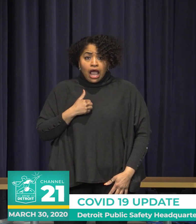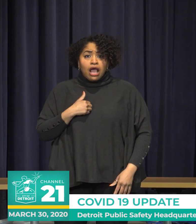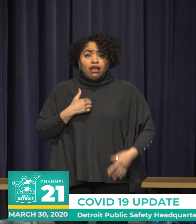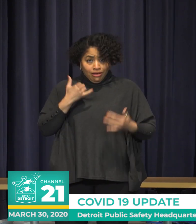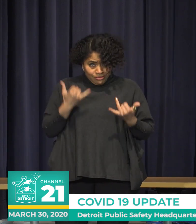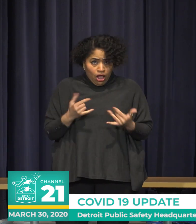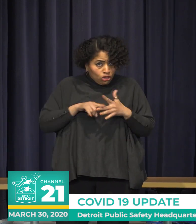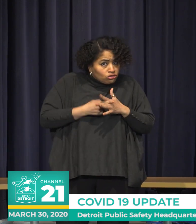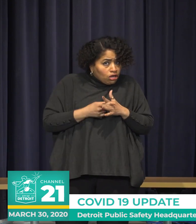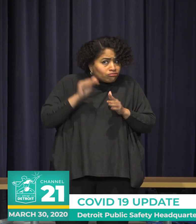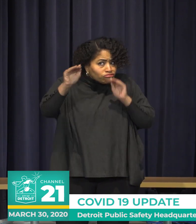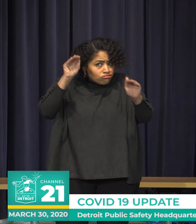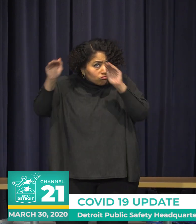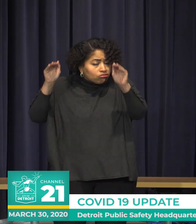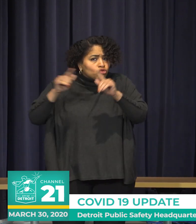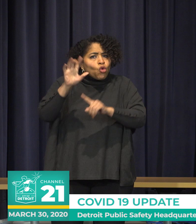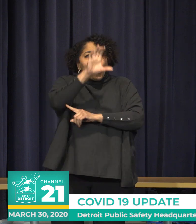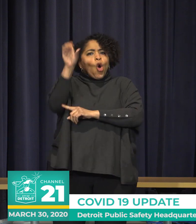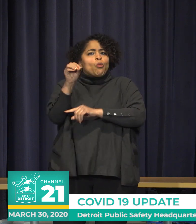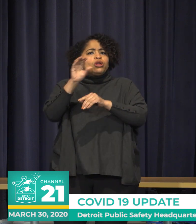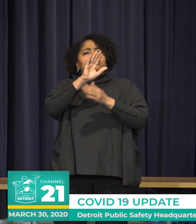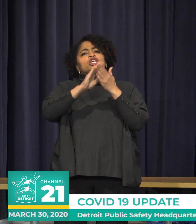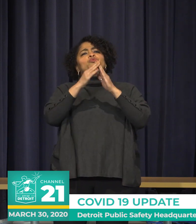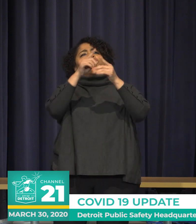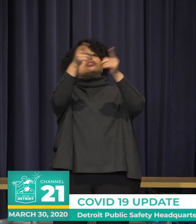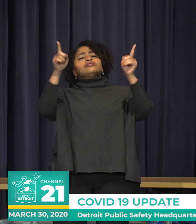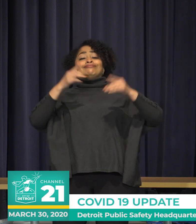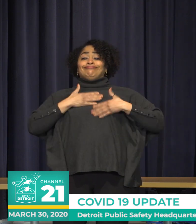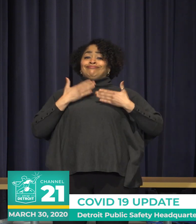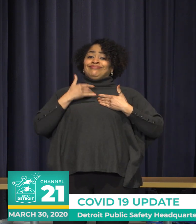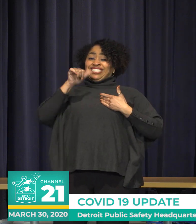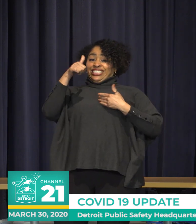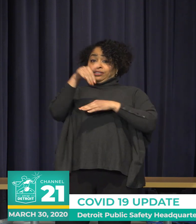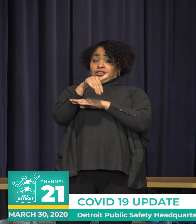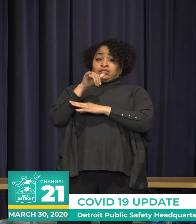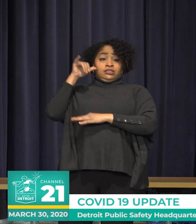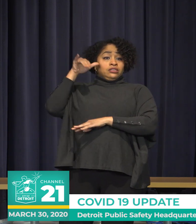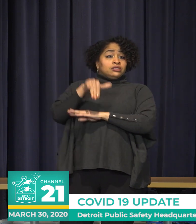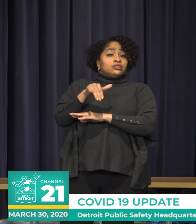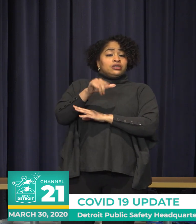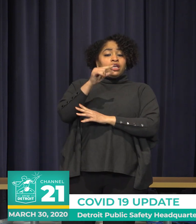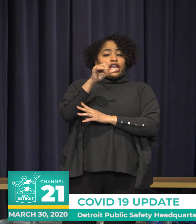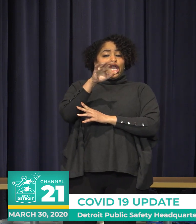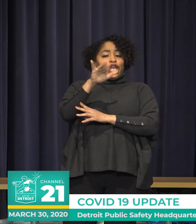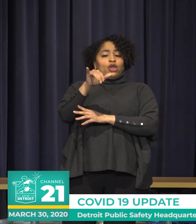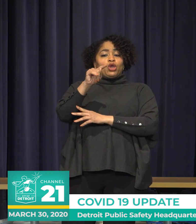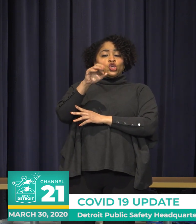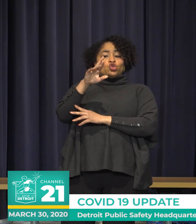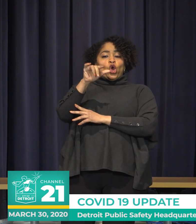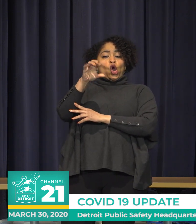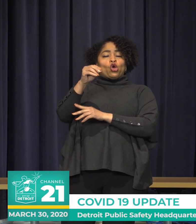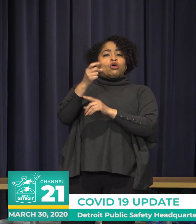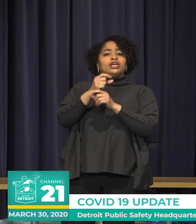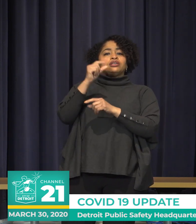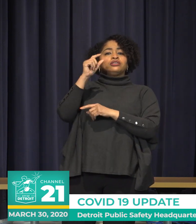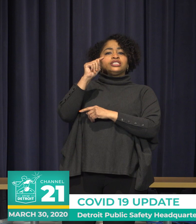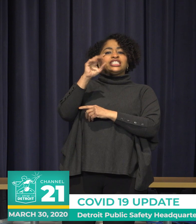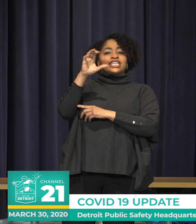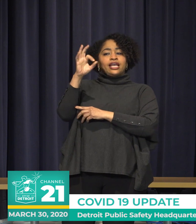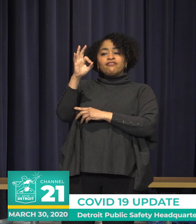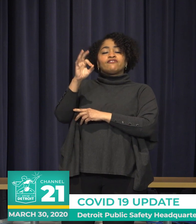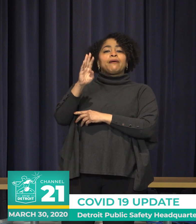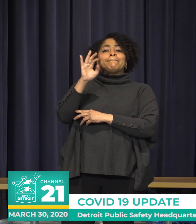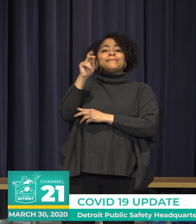been starting to reach out to the corporate community, and I'm very pleased that at 10 o'clock last night, Gary Torgo and TCF Bank